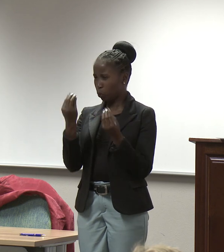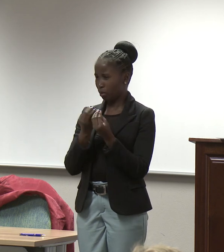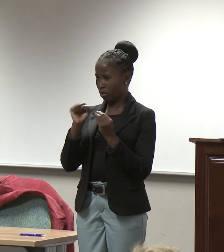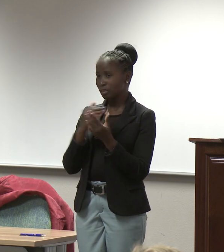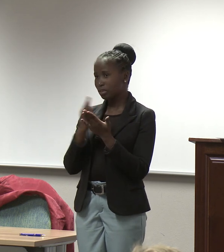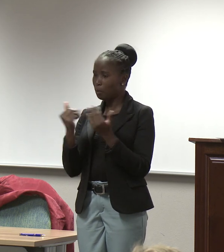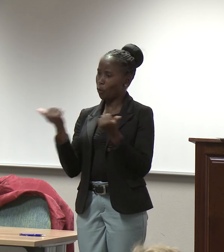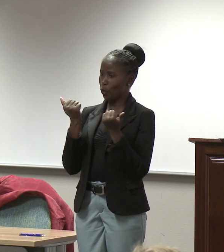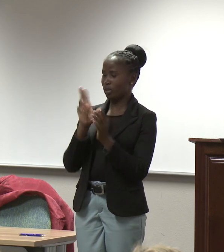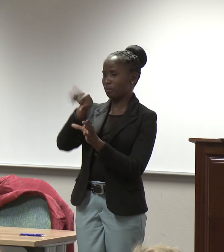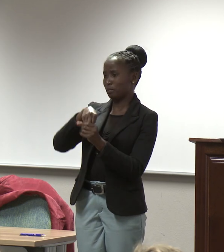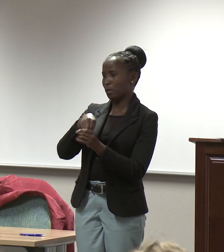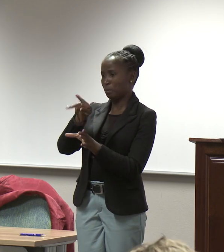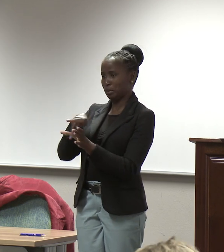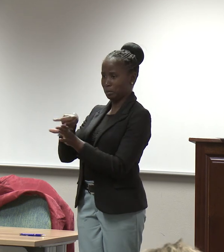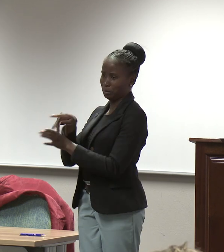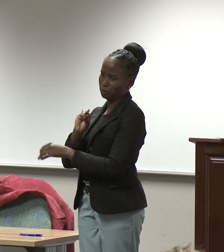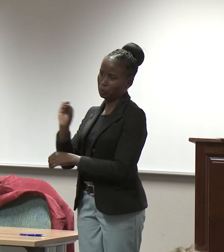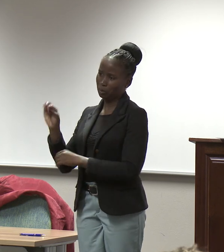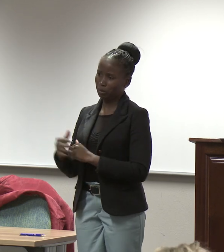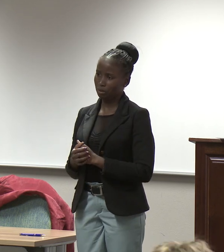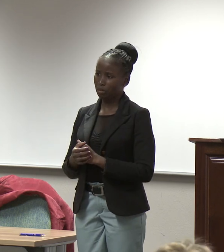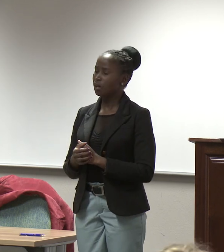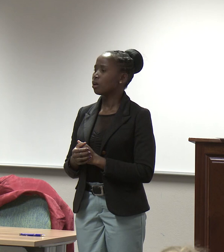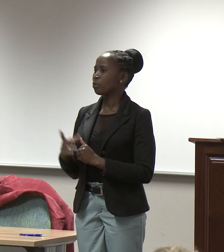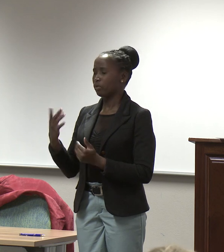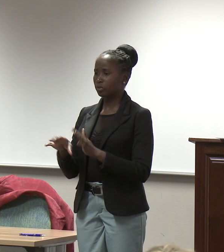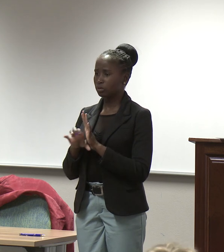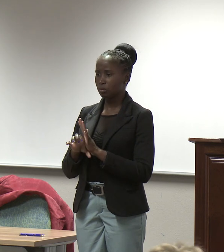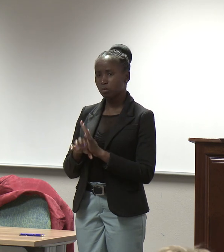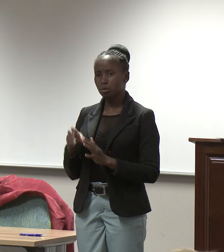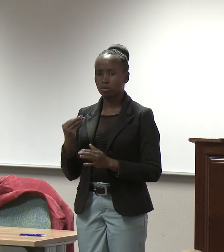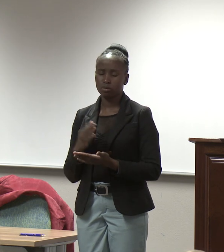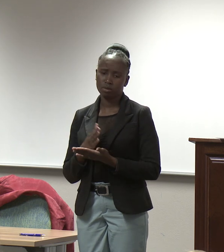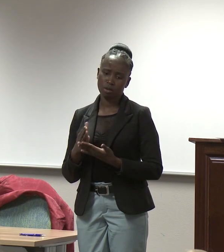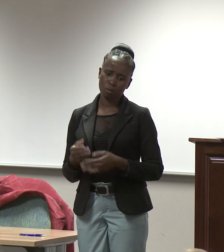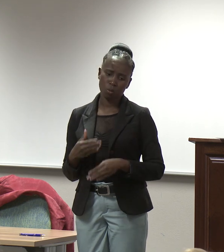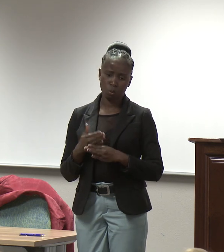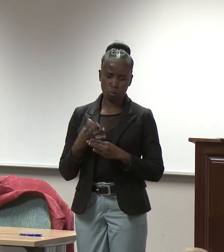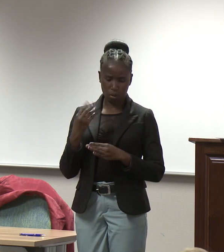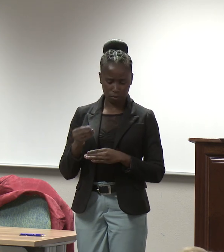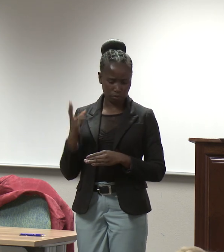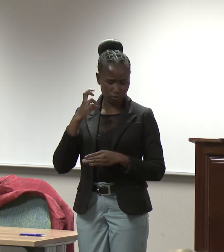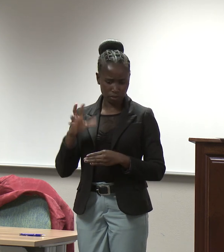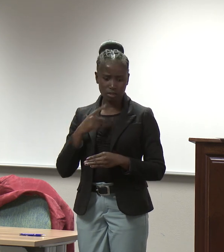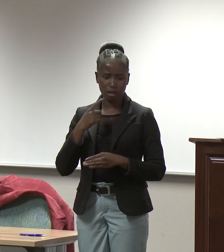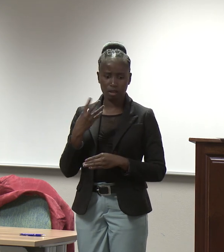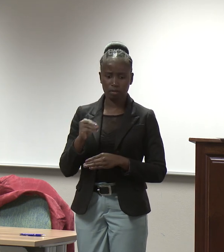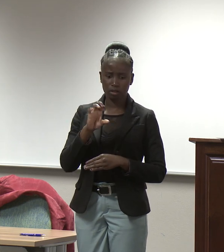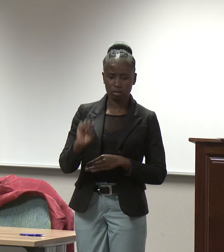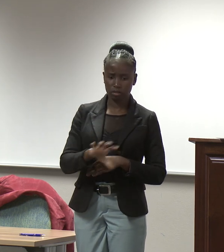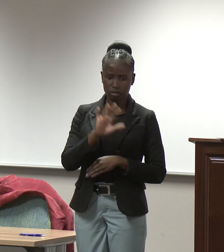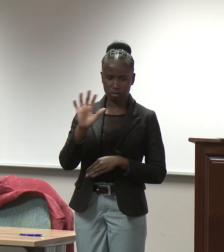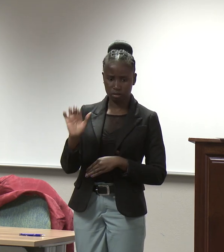right? The Centre of Technology University, for instance, works with Aerosud, with the South African Council